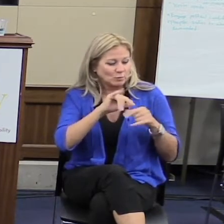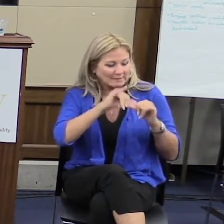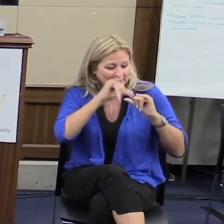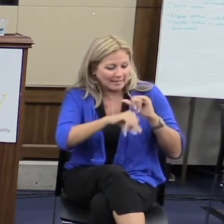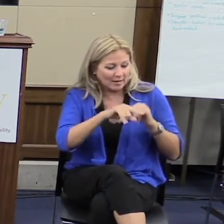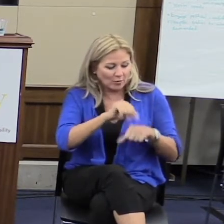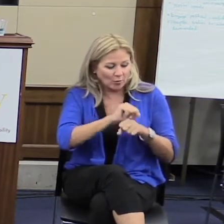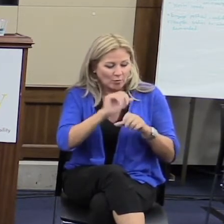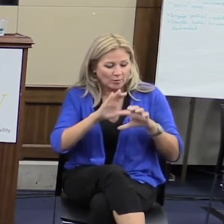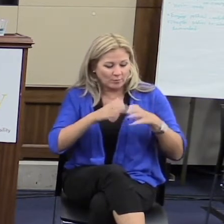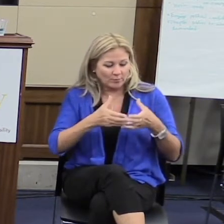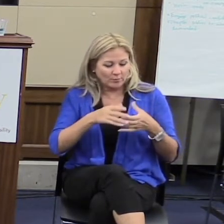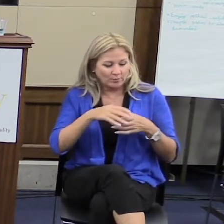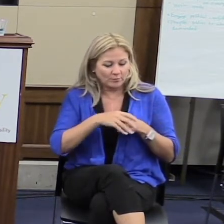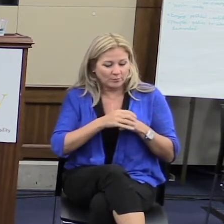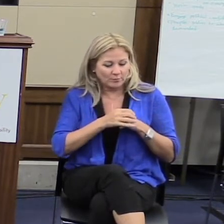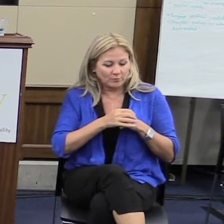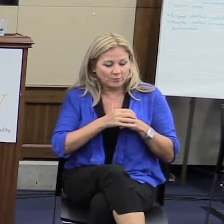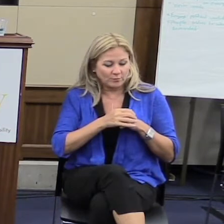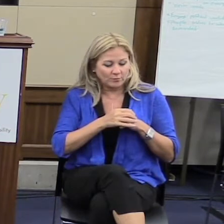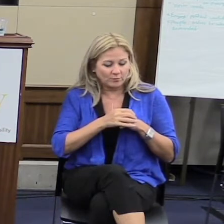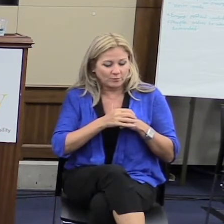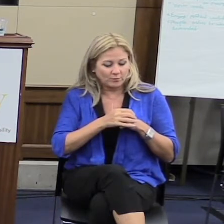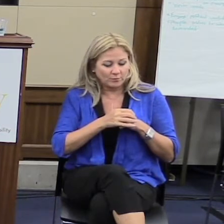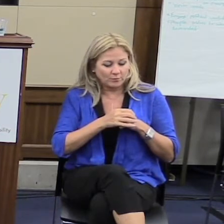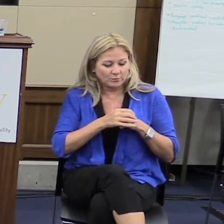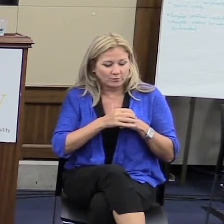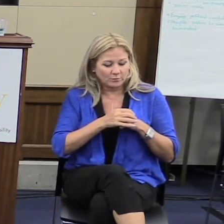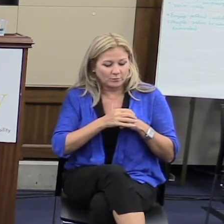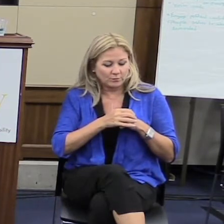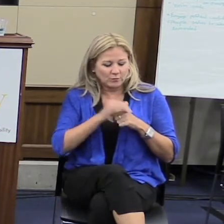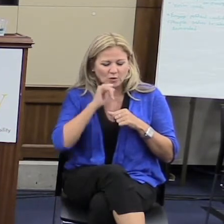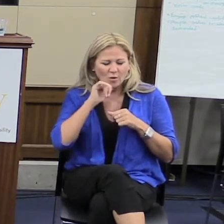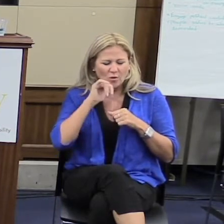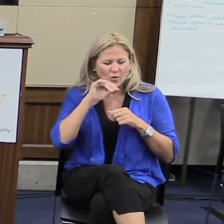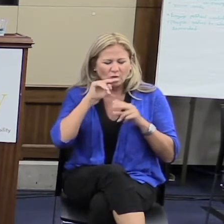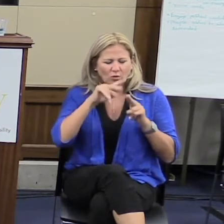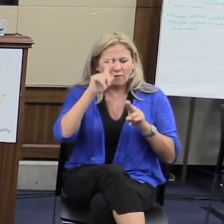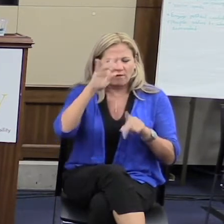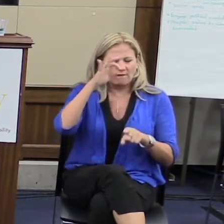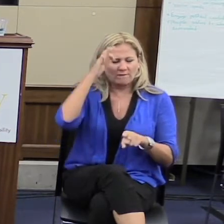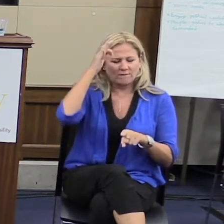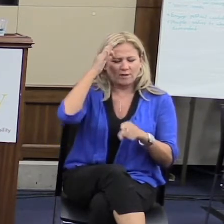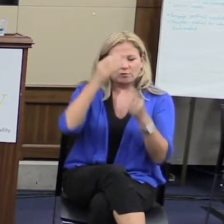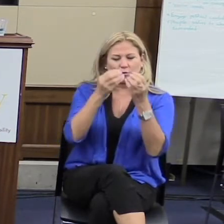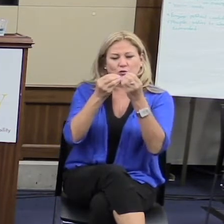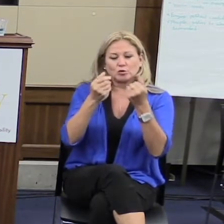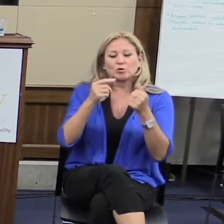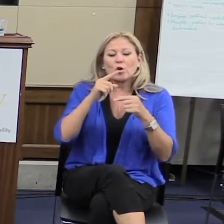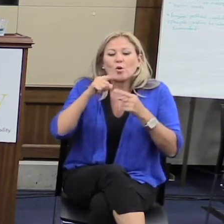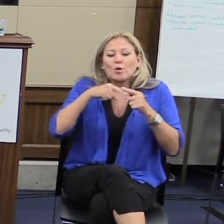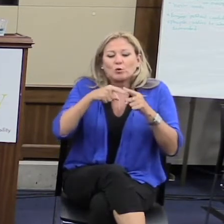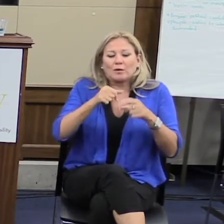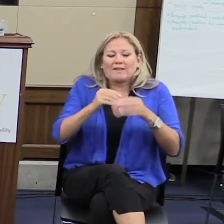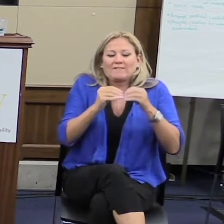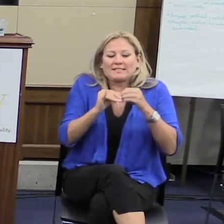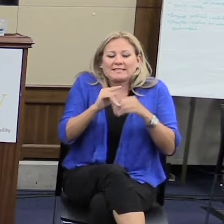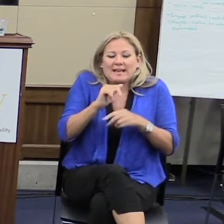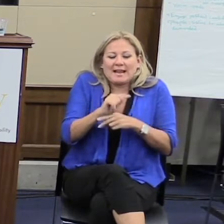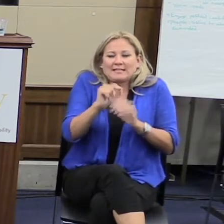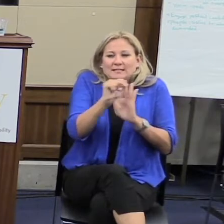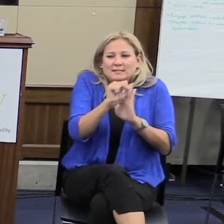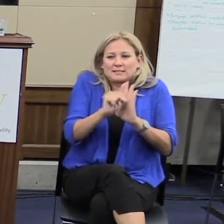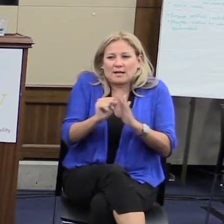And I think, don't look for, a federal solution when a state solution can be done instead. So, for example, I'm going to bring it up